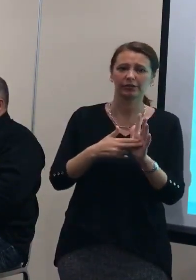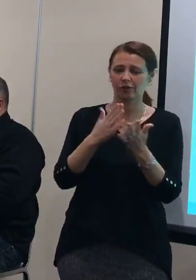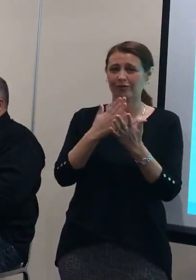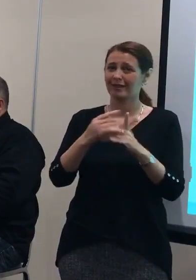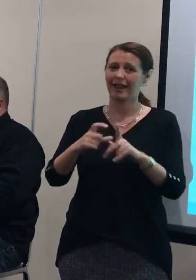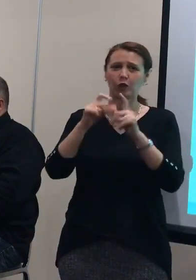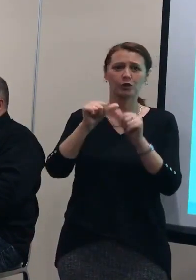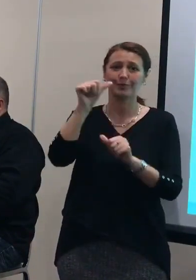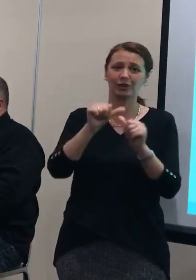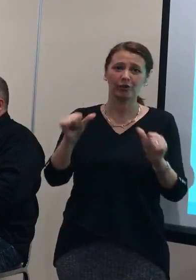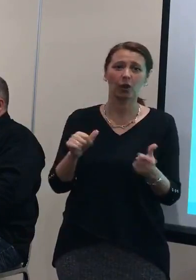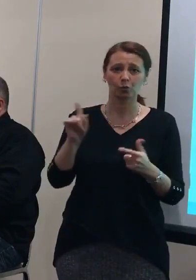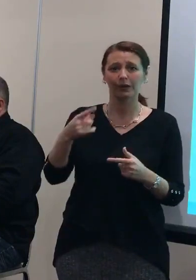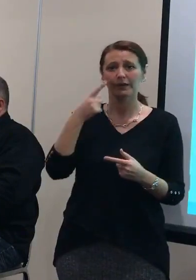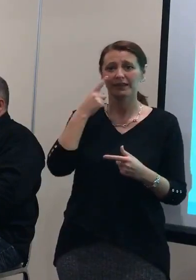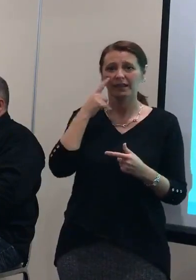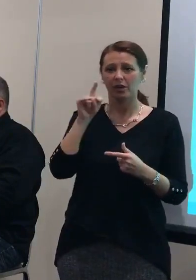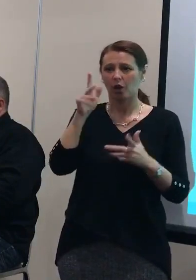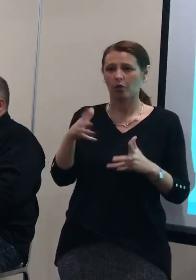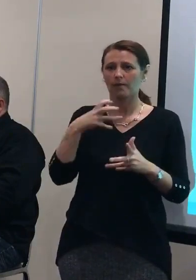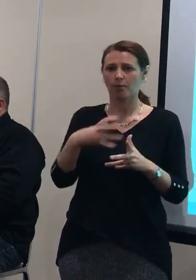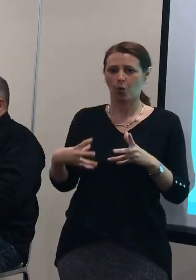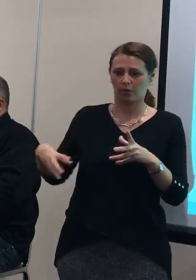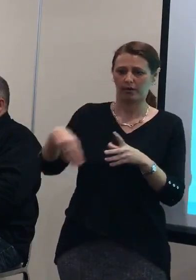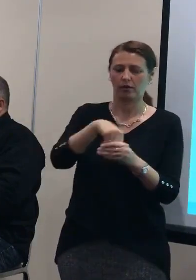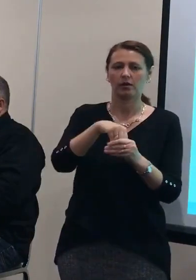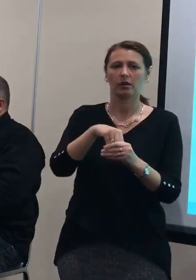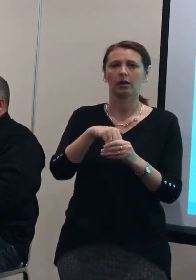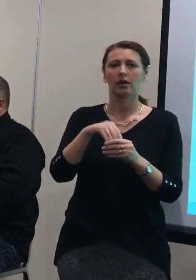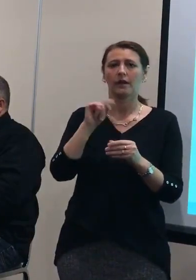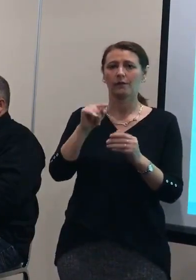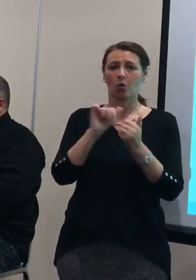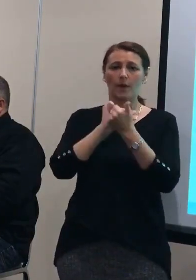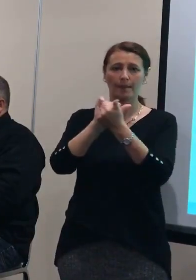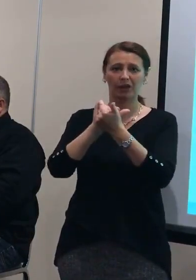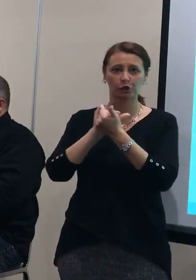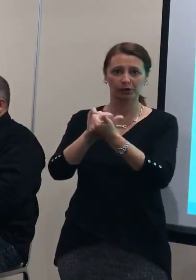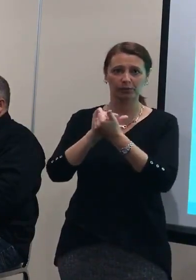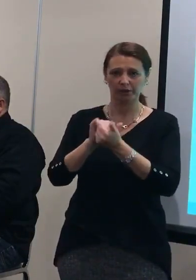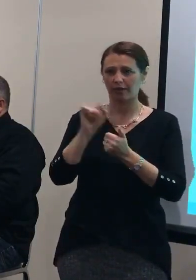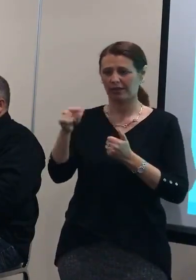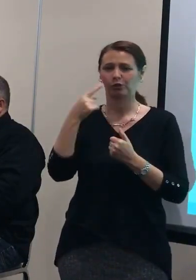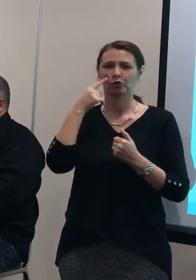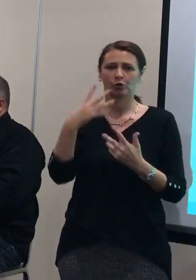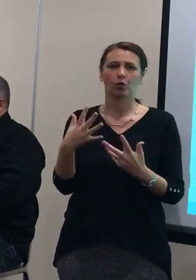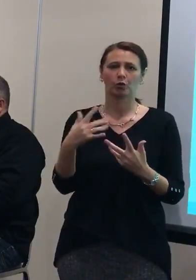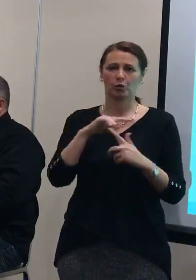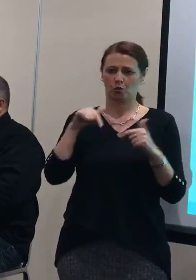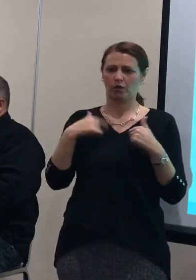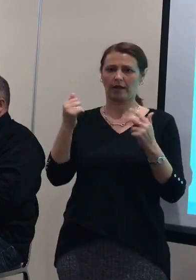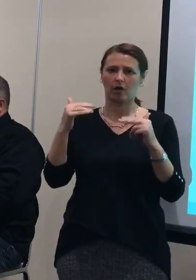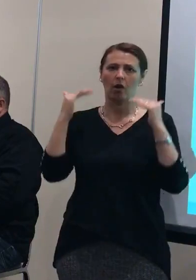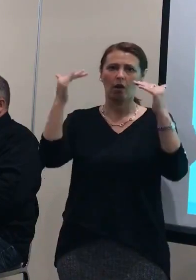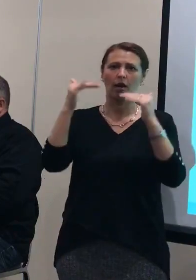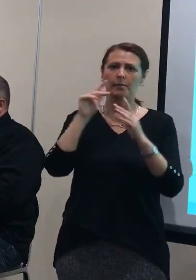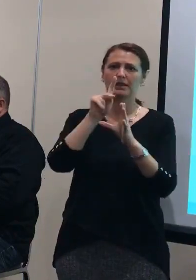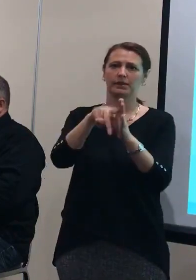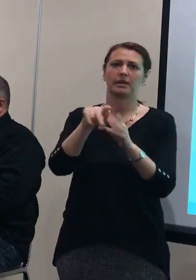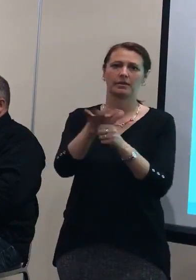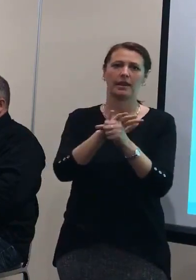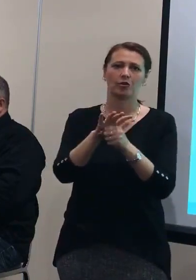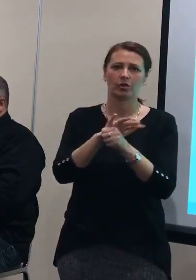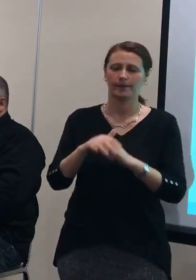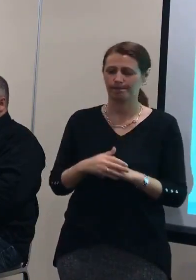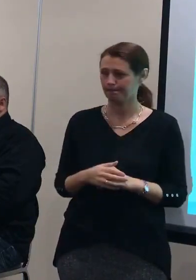measure. We've seen a lot more increase in our partnerships, which reflects that we've got a higher participation in that area.